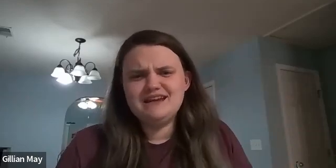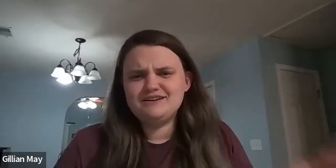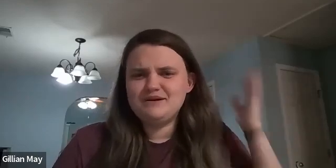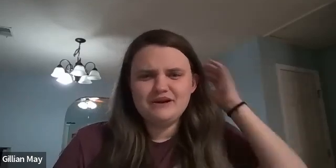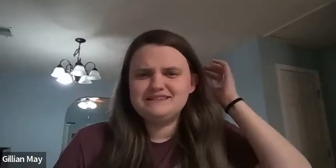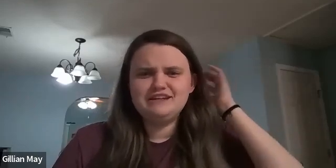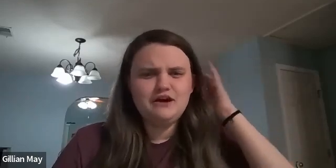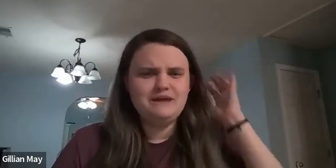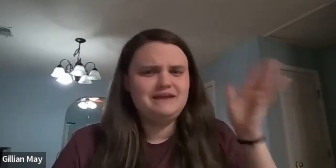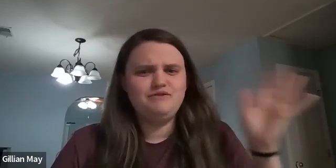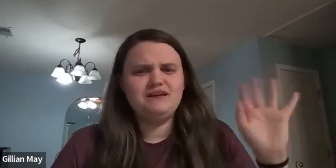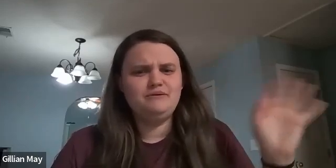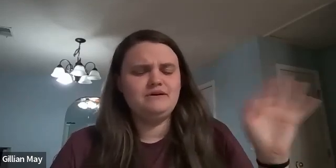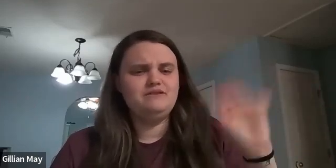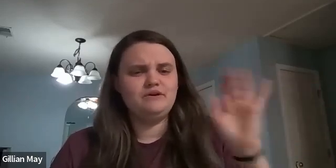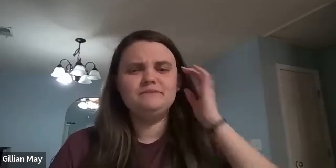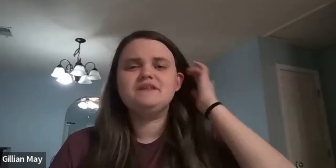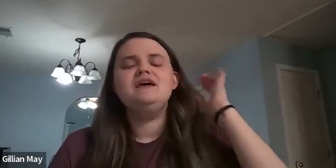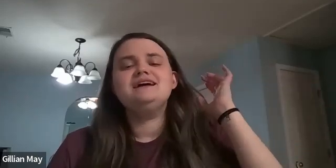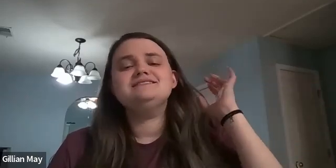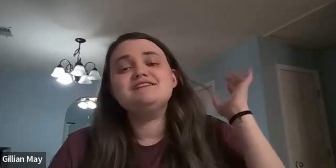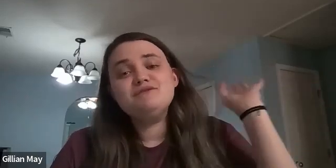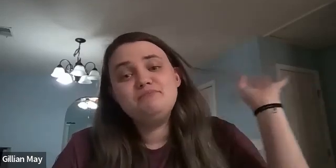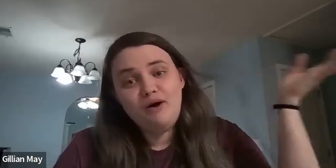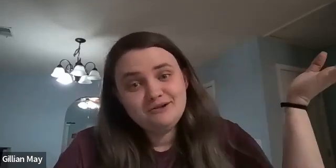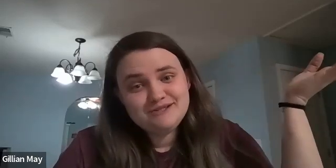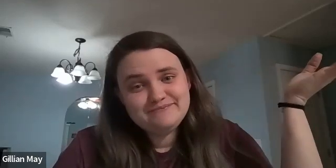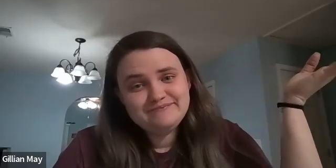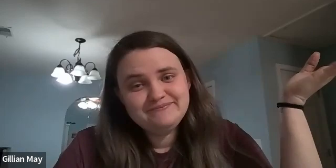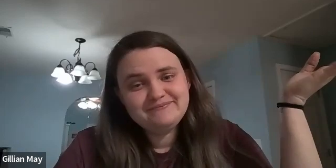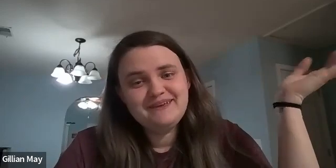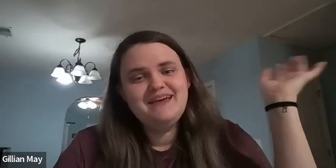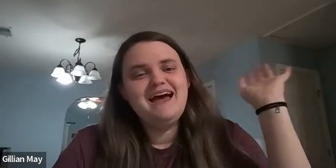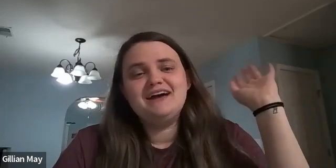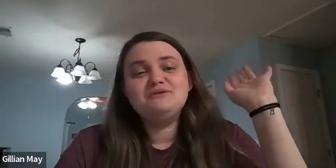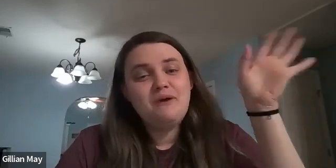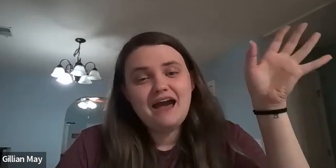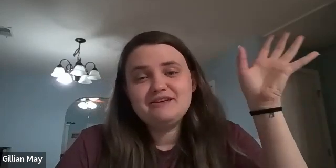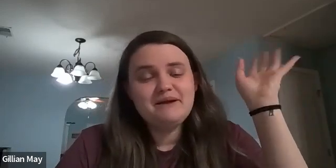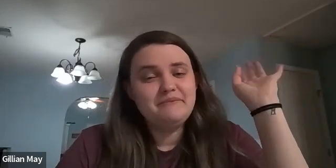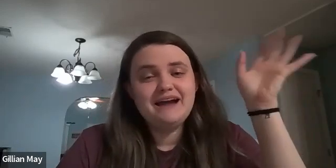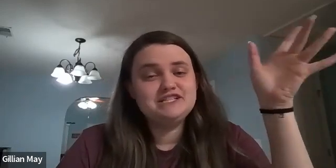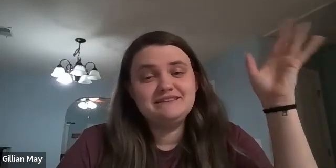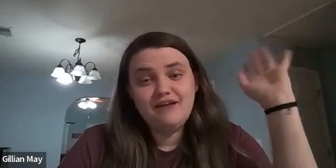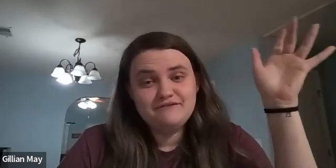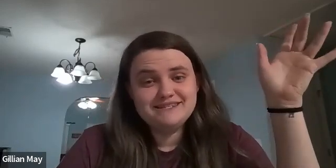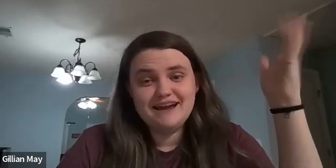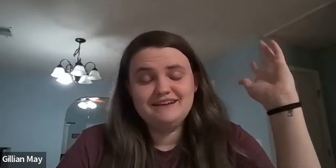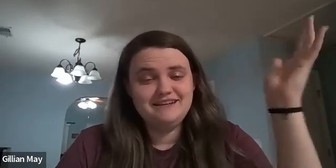now because my brain's like, no, we can't move anywhere. It's time for bald. I don't know why. I think I just love this sign. I think it's